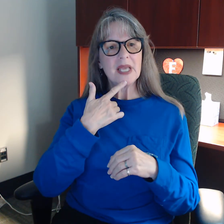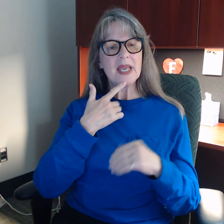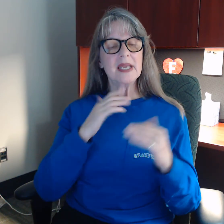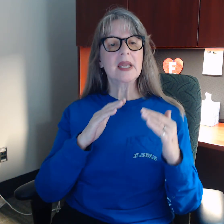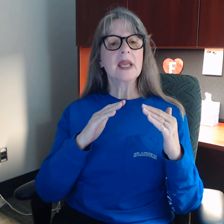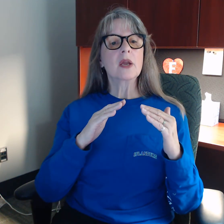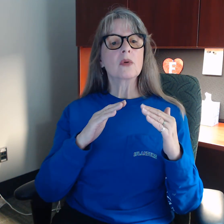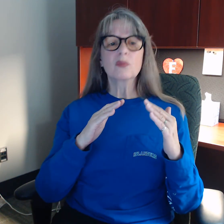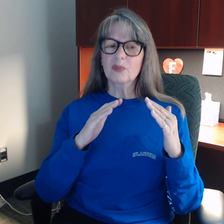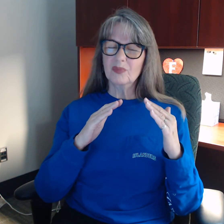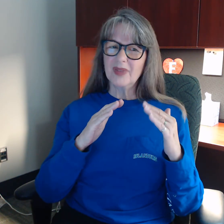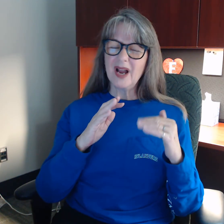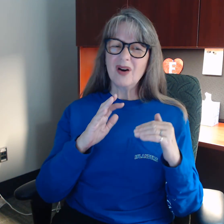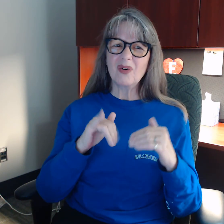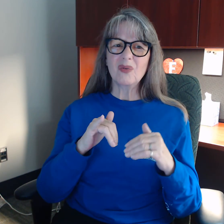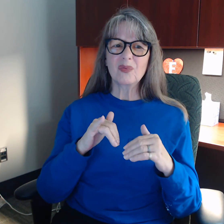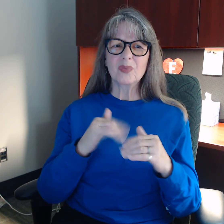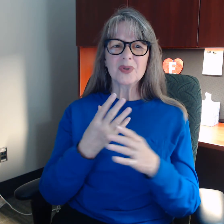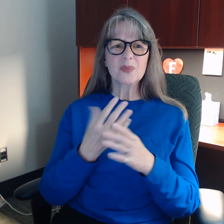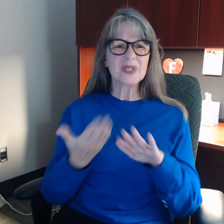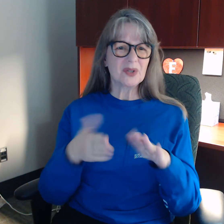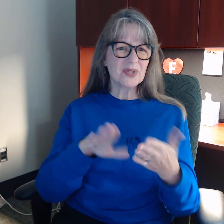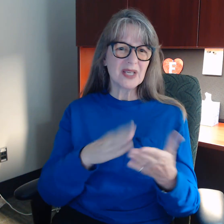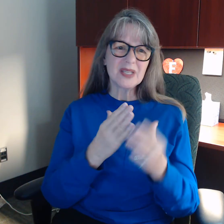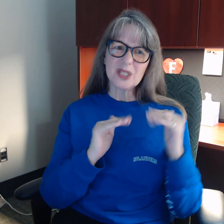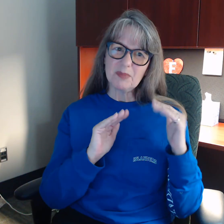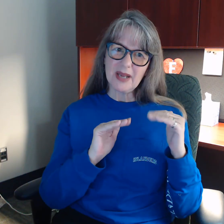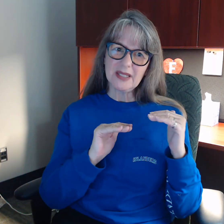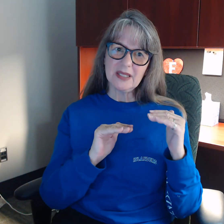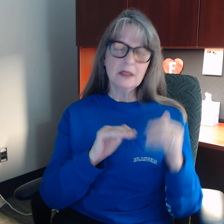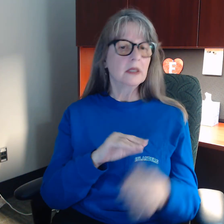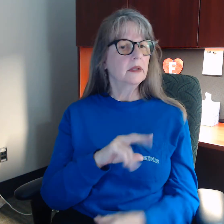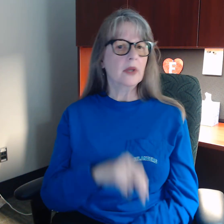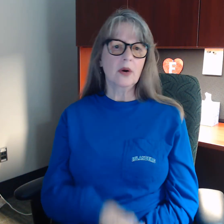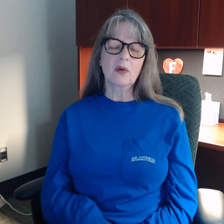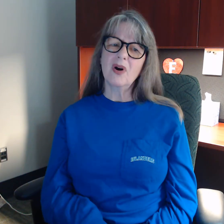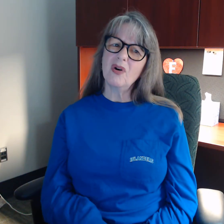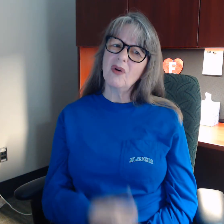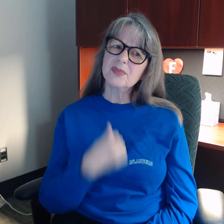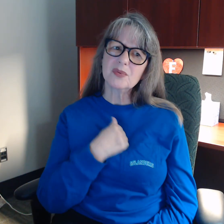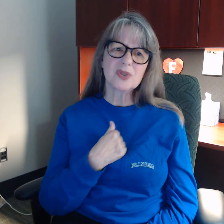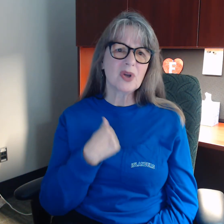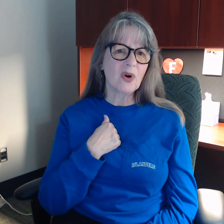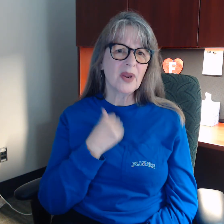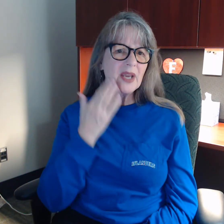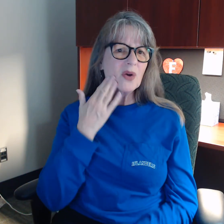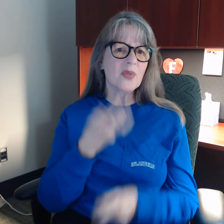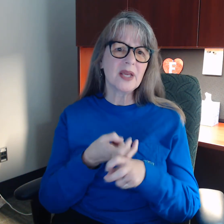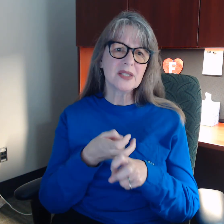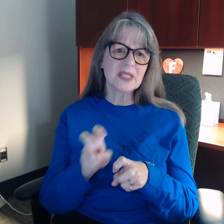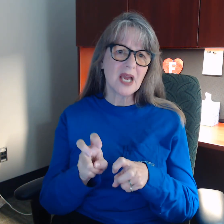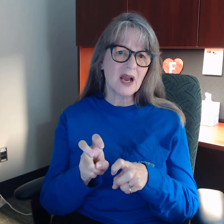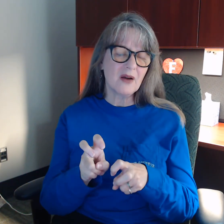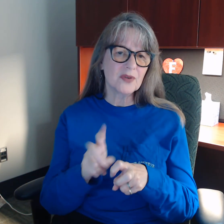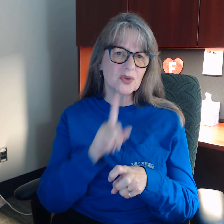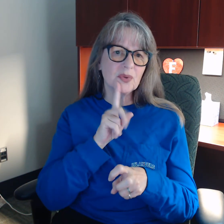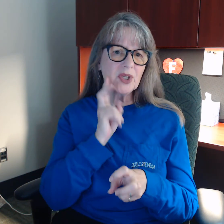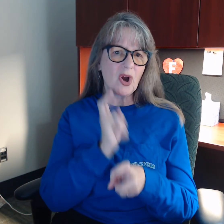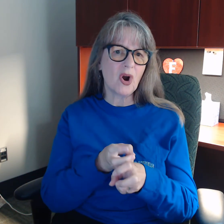say, oh, was their death expected? No. Oh, I'm so sorry. I know that's tough. It's really